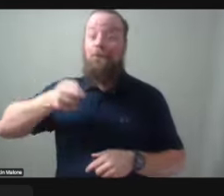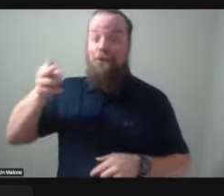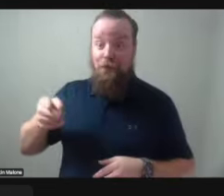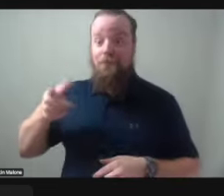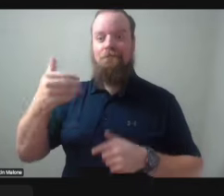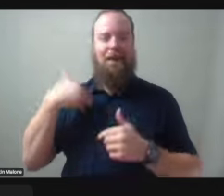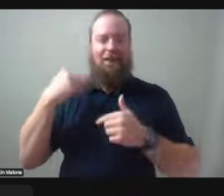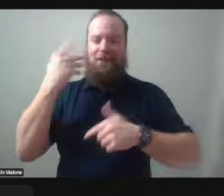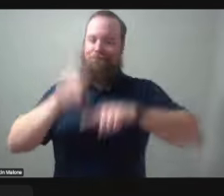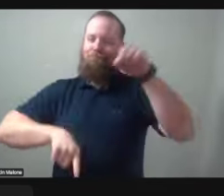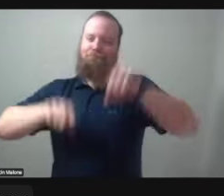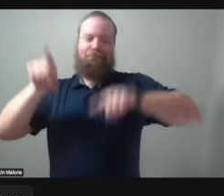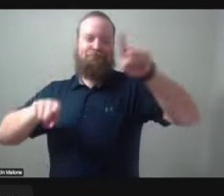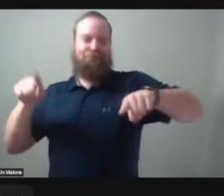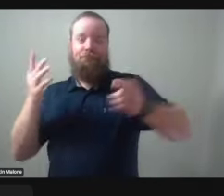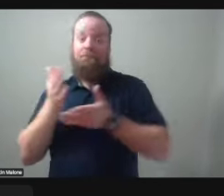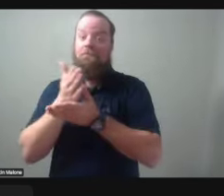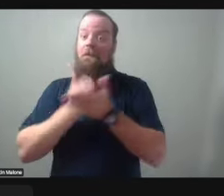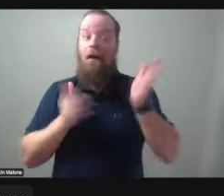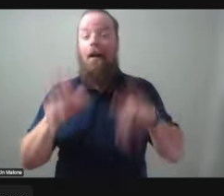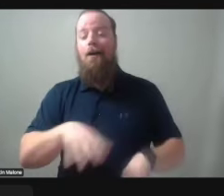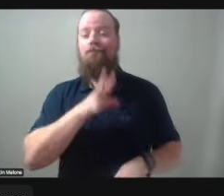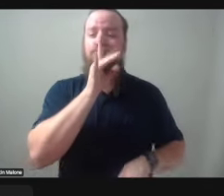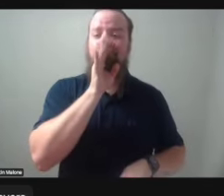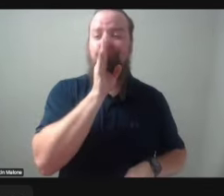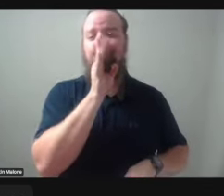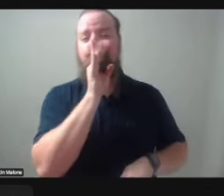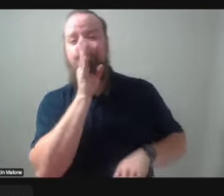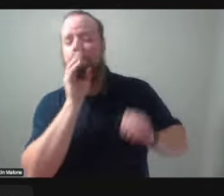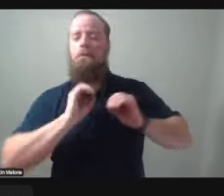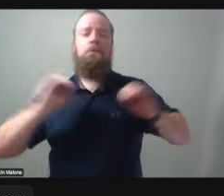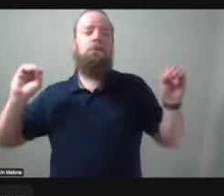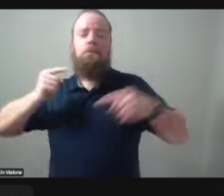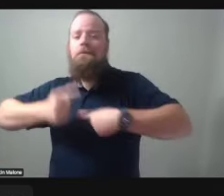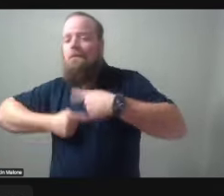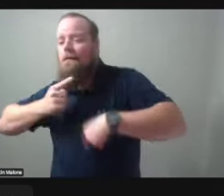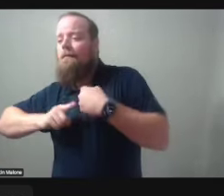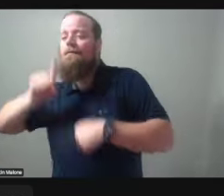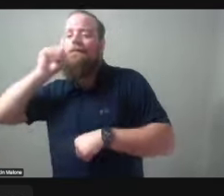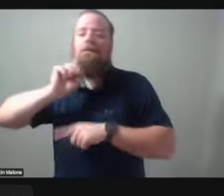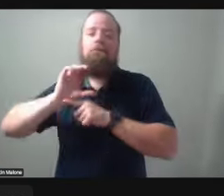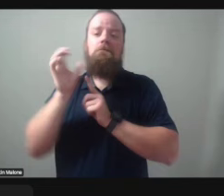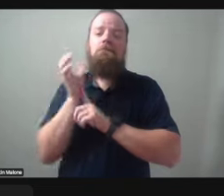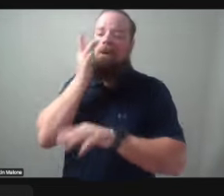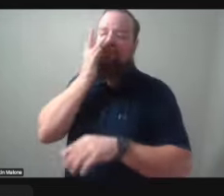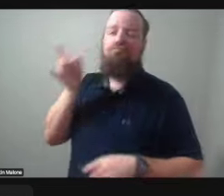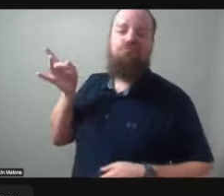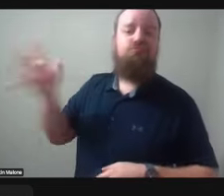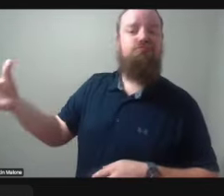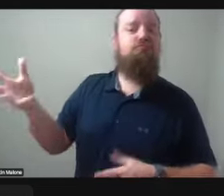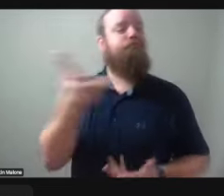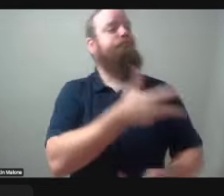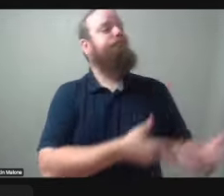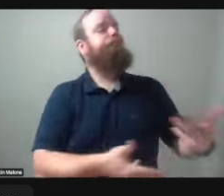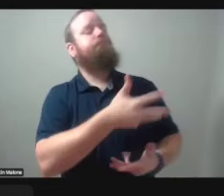factory type machinery setting, which impacted his hearing and made it a little bit quote unquote worse. So now he has a moderate hearing